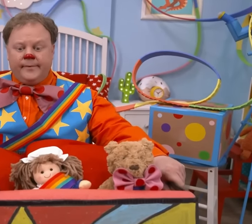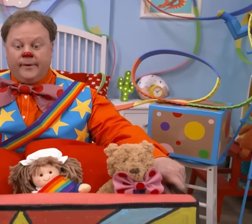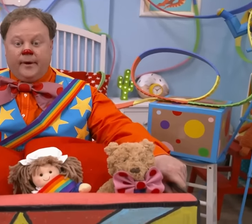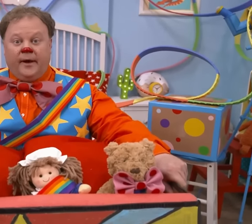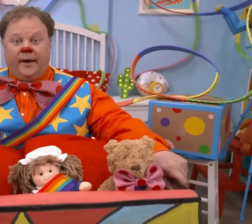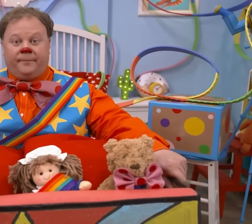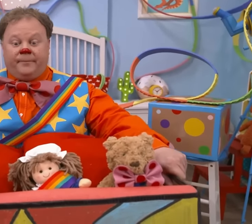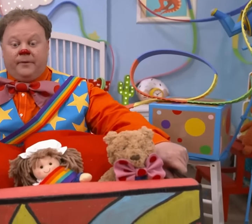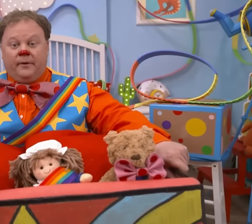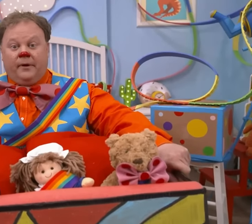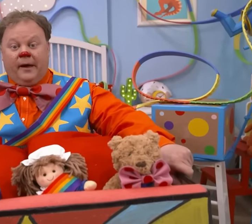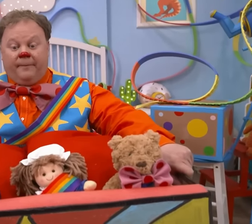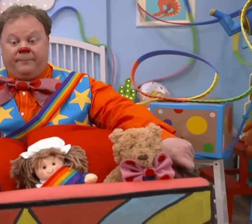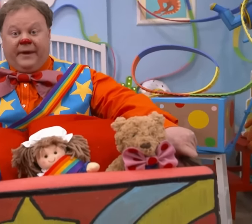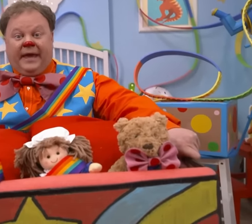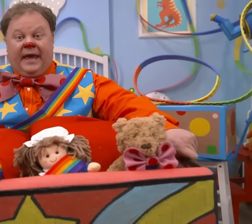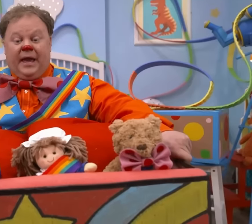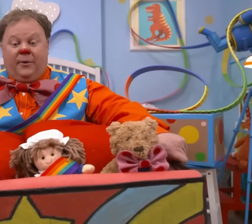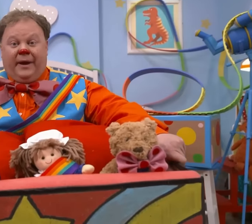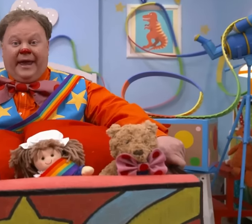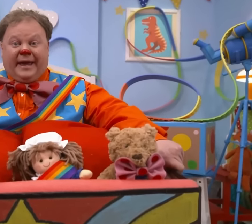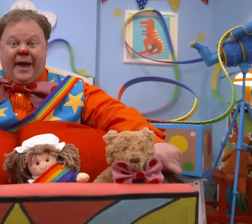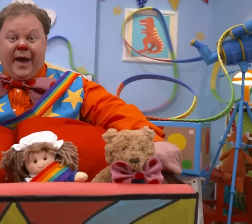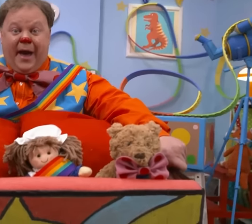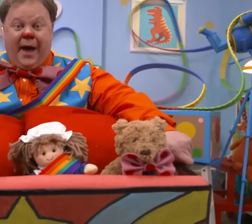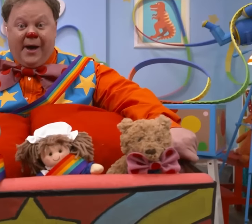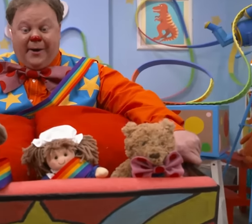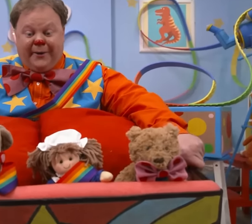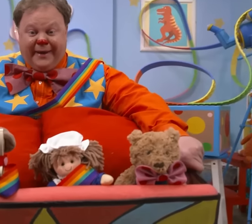next. Oop, oop, here we go.